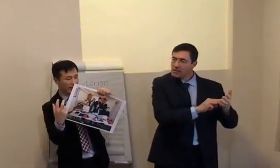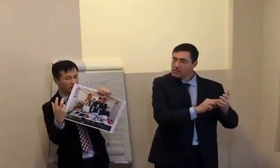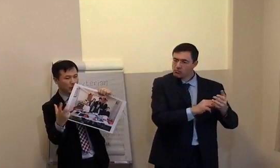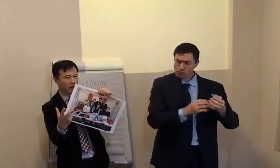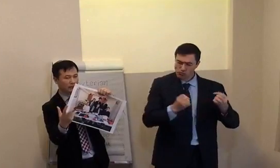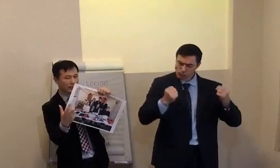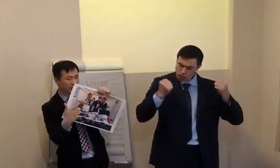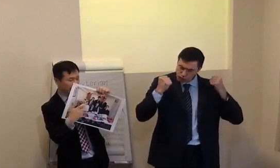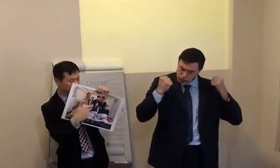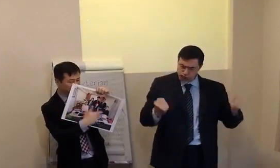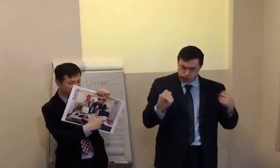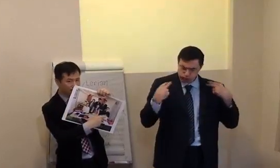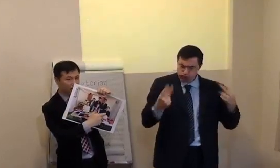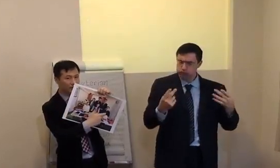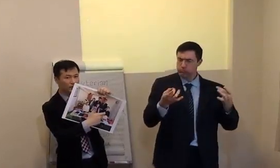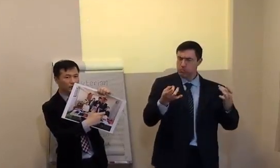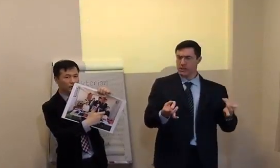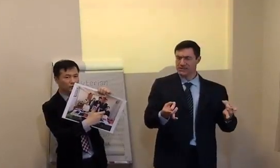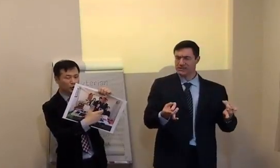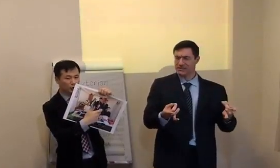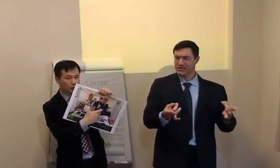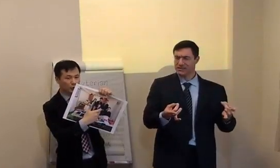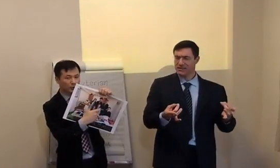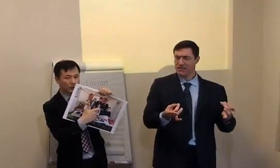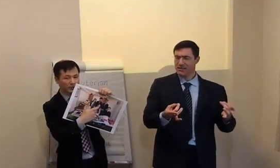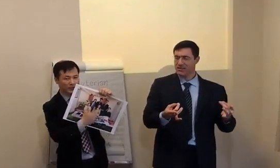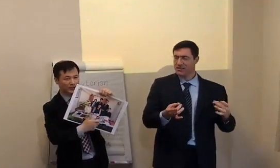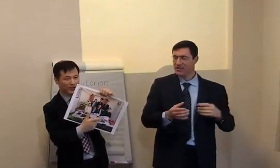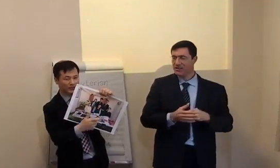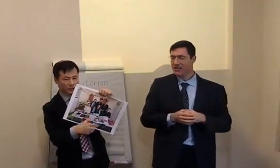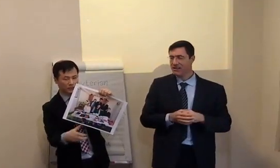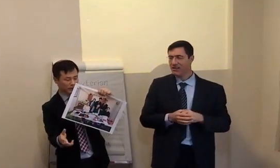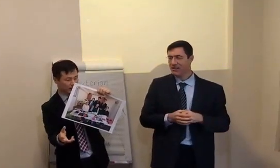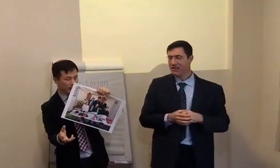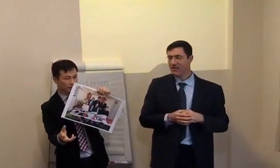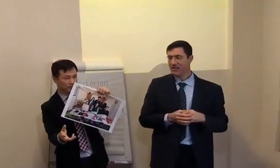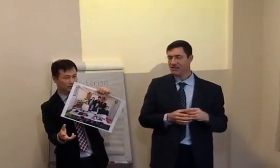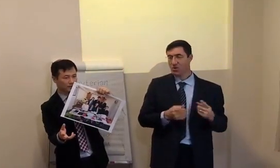As parents recognize him to evangelize on the street,